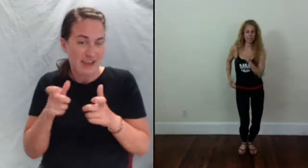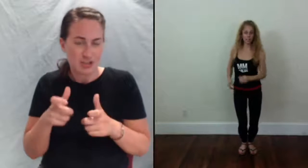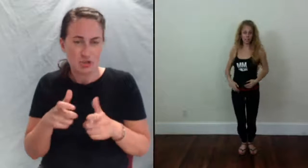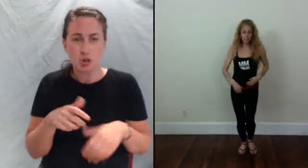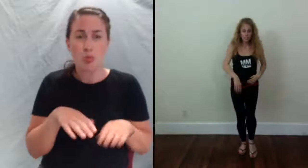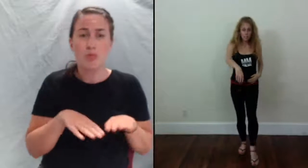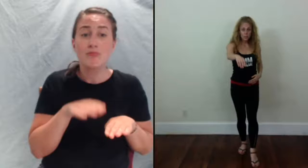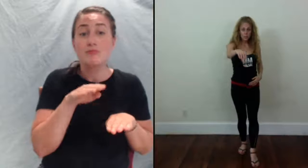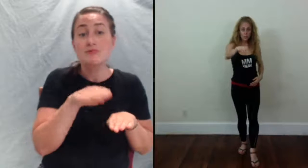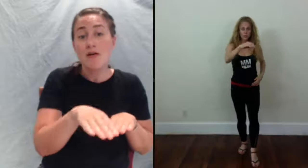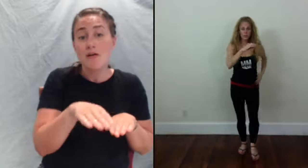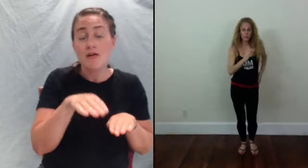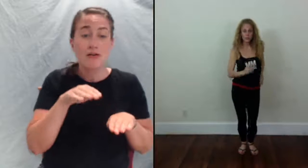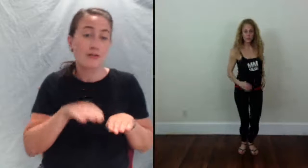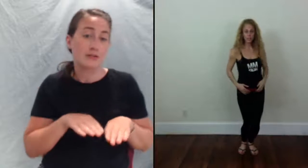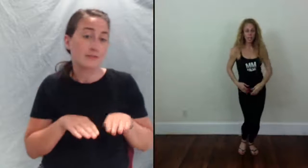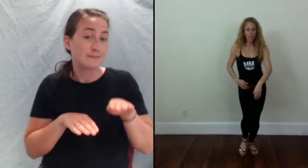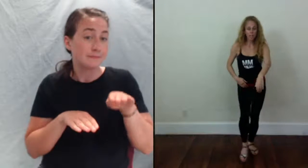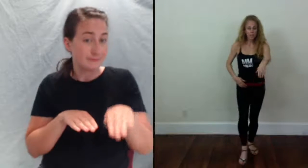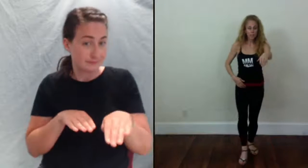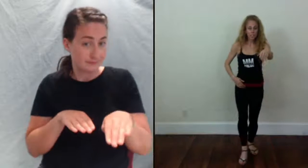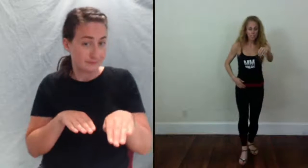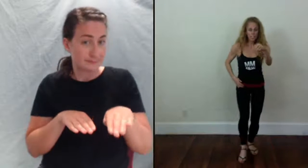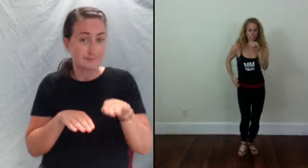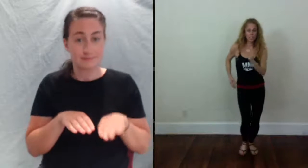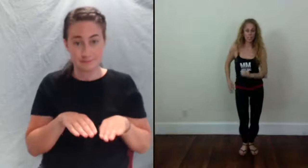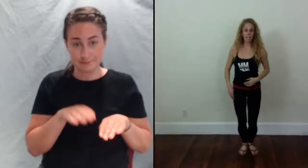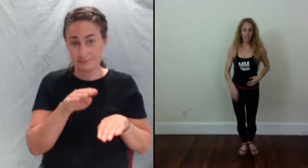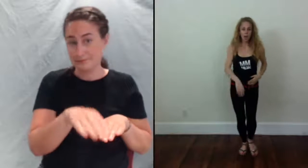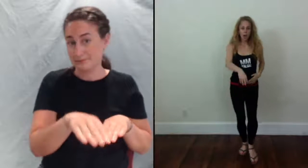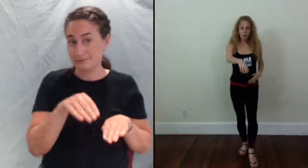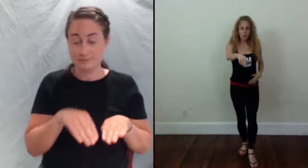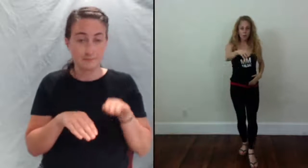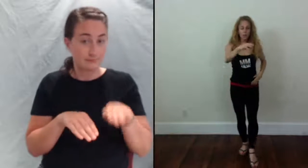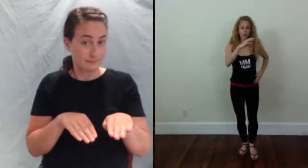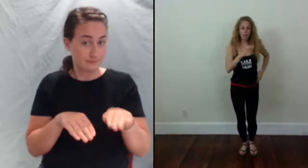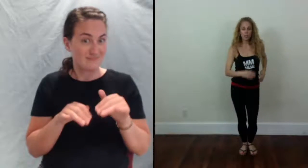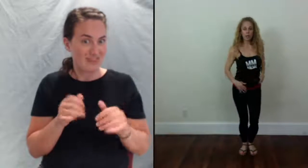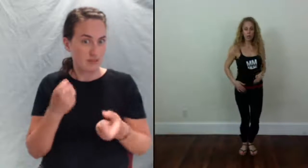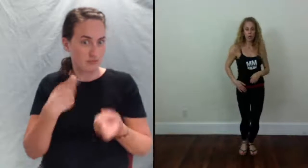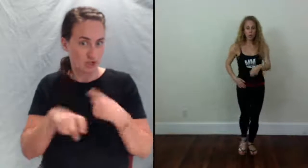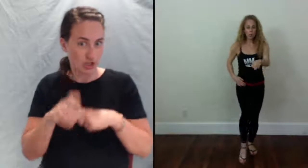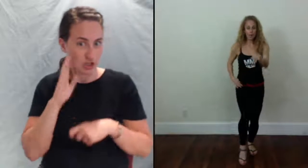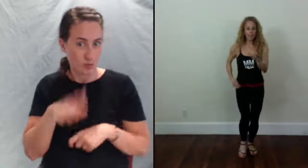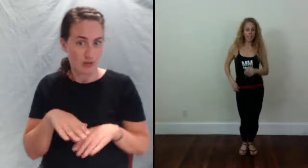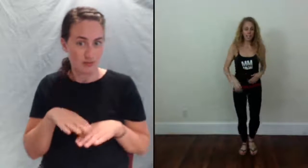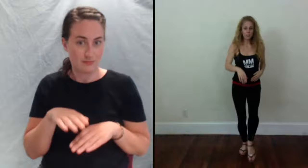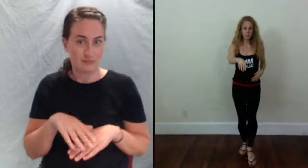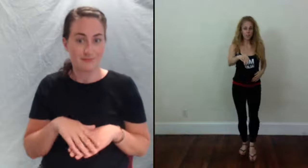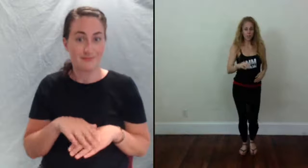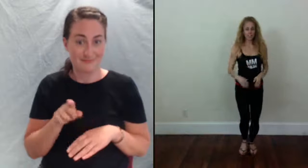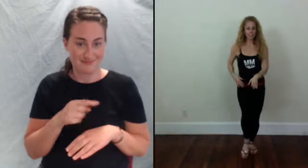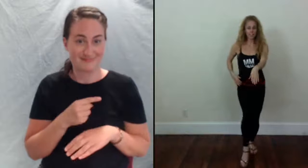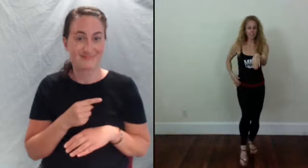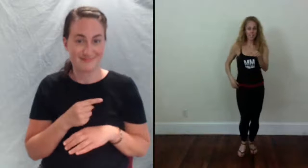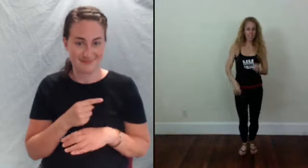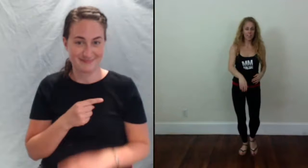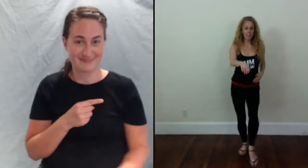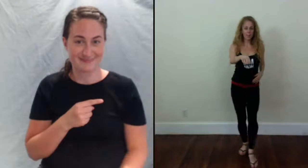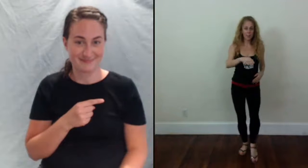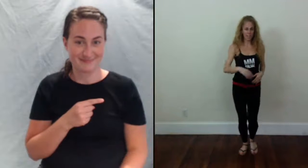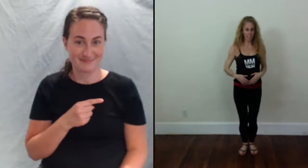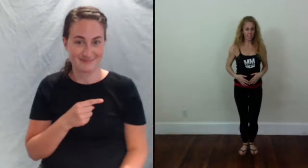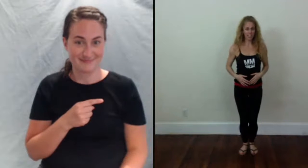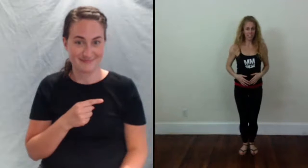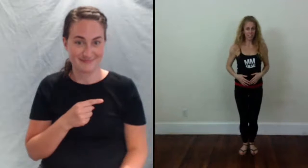1, 2, 3, 4, we're going to go 1 and 2 and 3